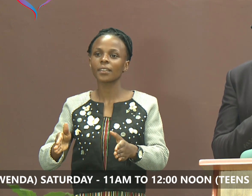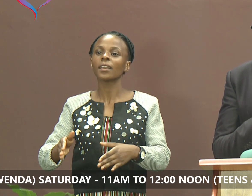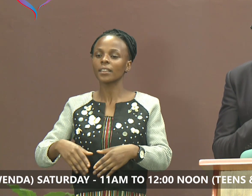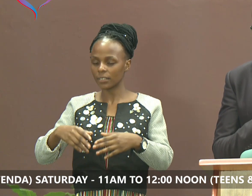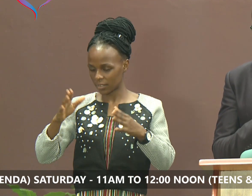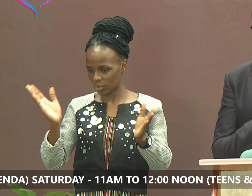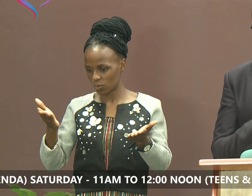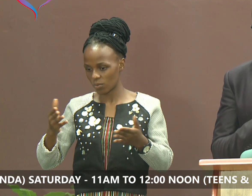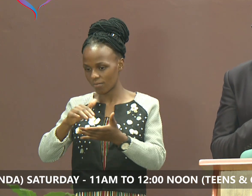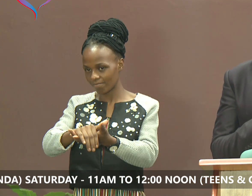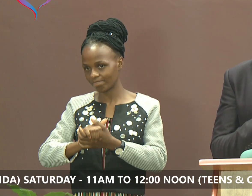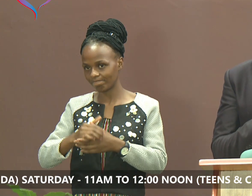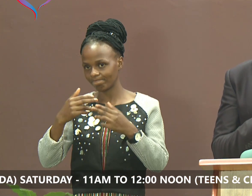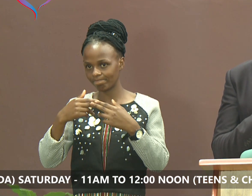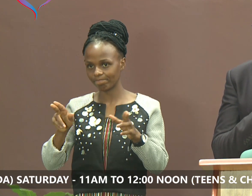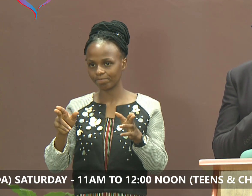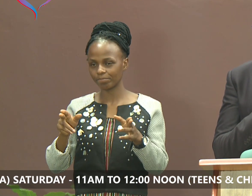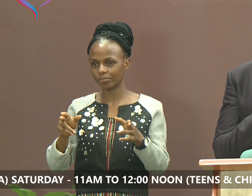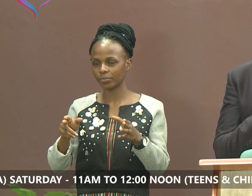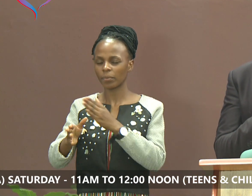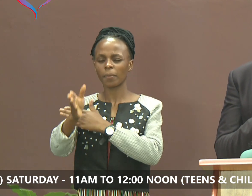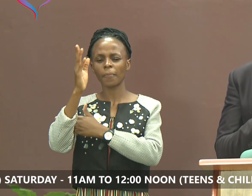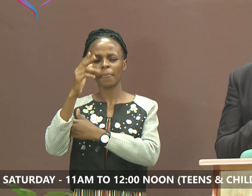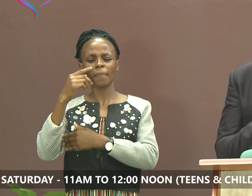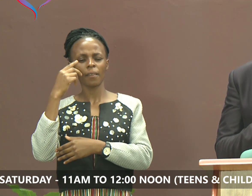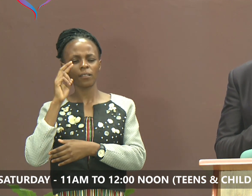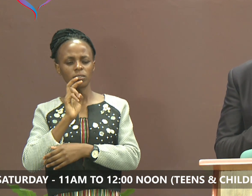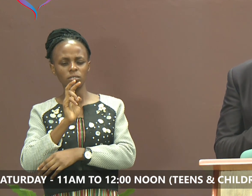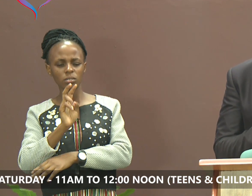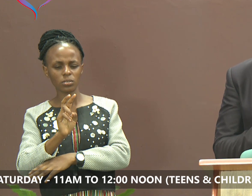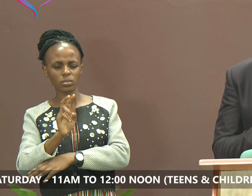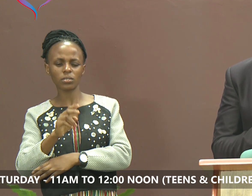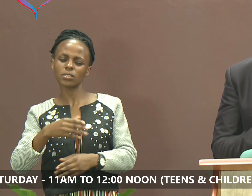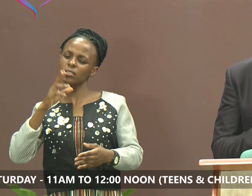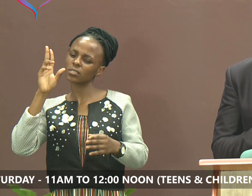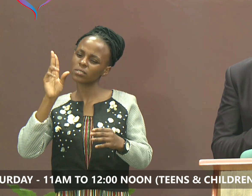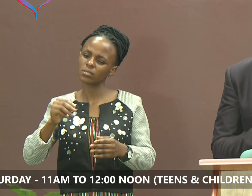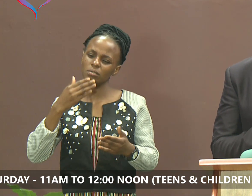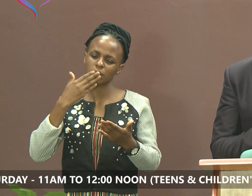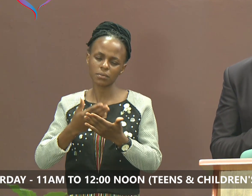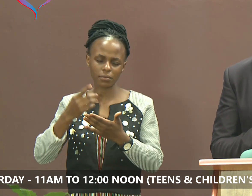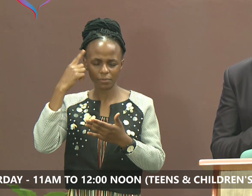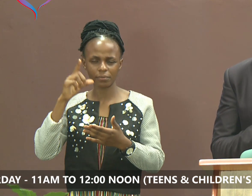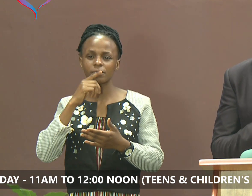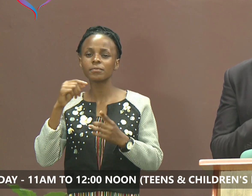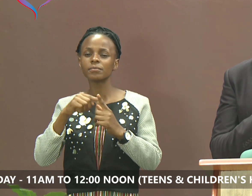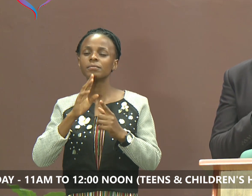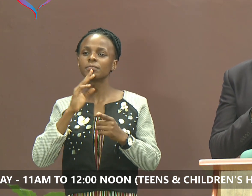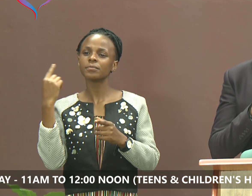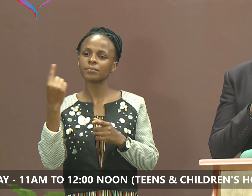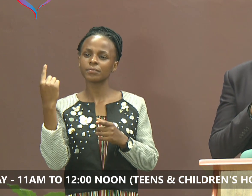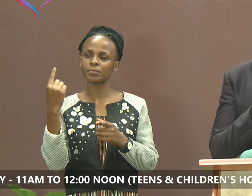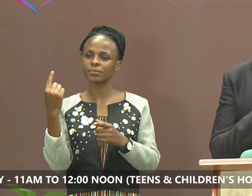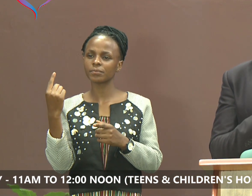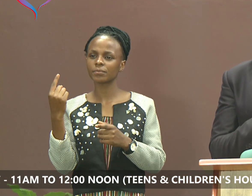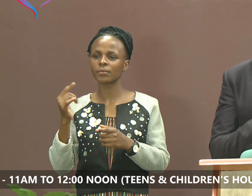marriage. Awo obufumbo we butandikira. God saw that it's not good for man to be alone. Katonda yalabanga si kirungi omuntu okubeera yekka. I know the people that are listening